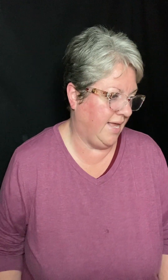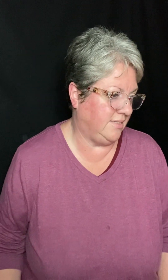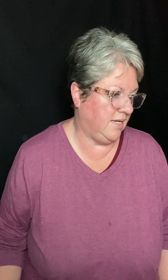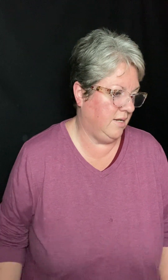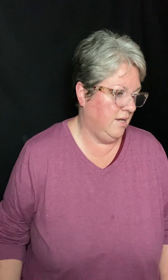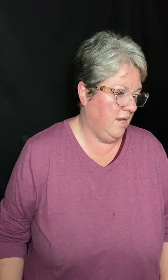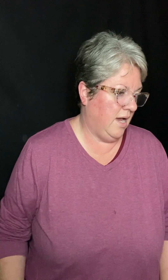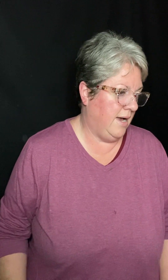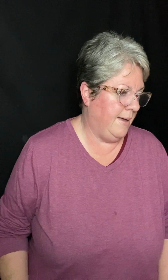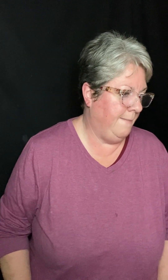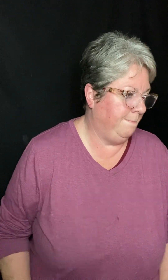pluralizing.